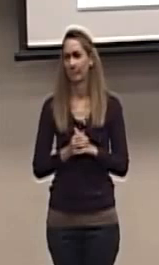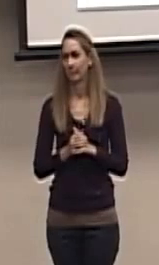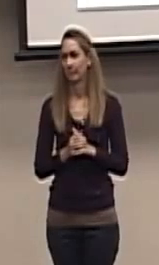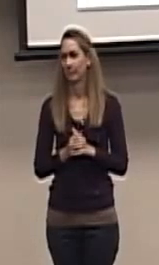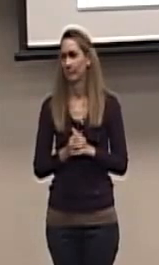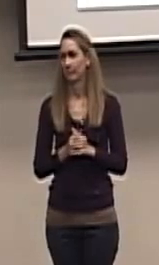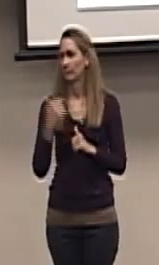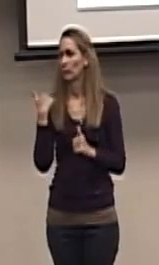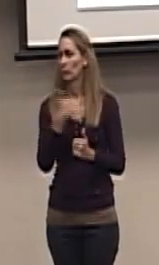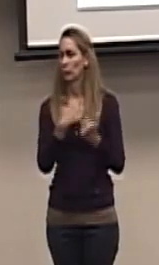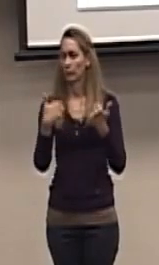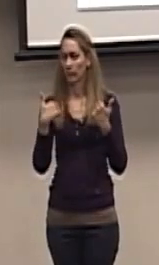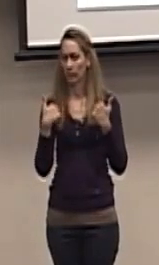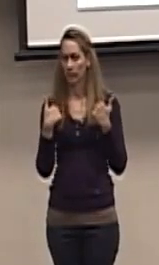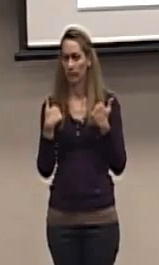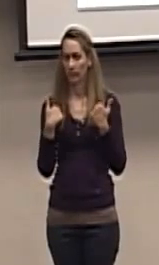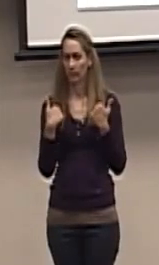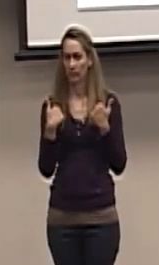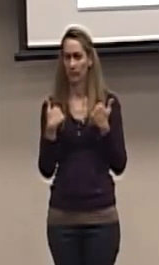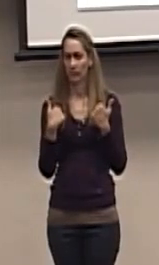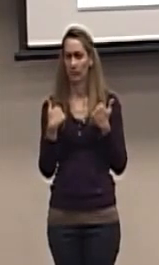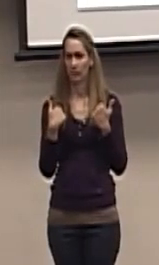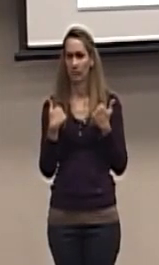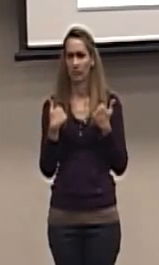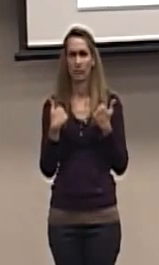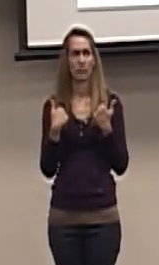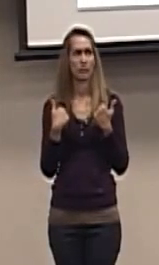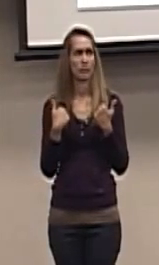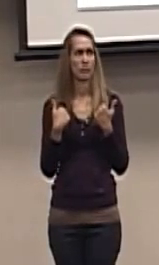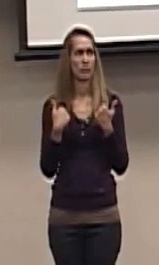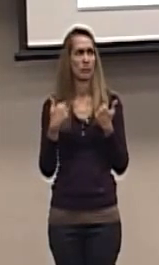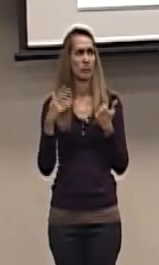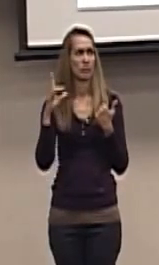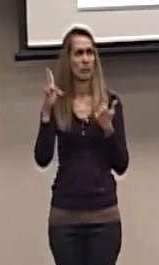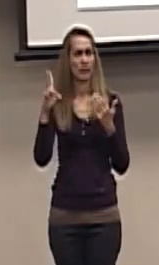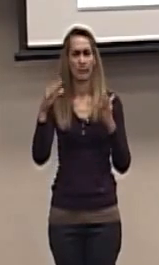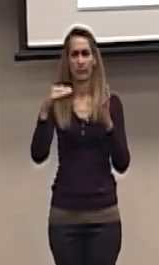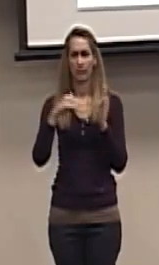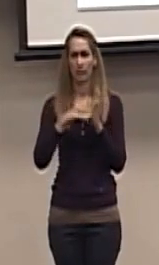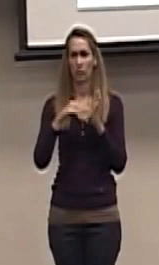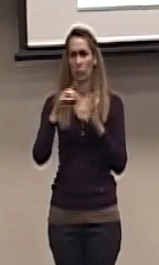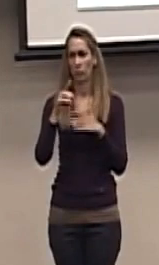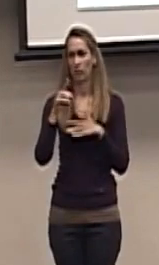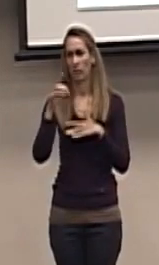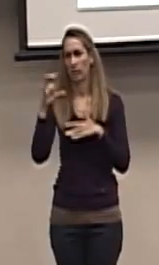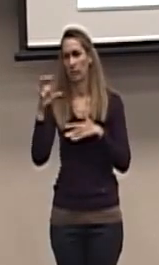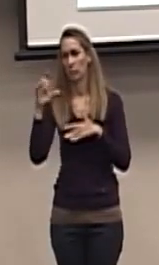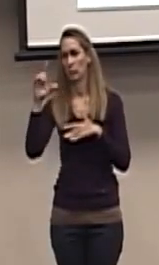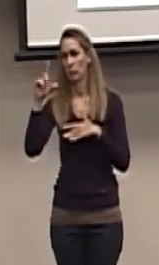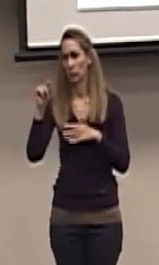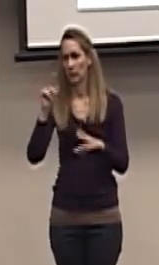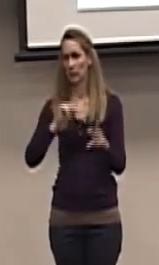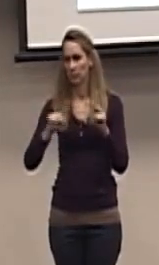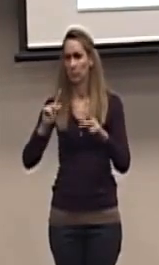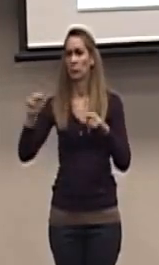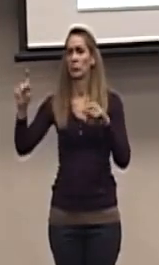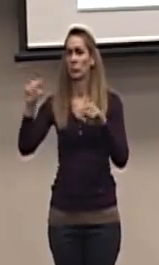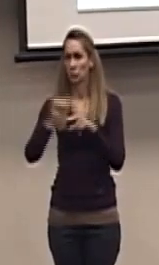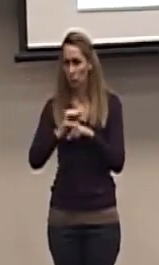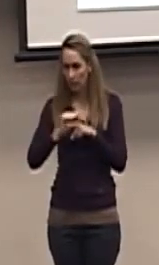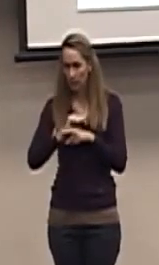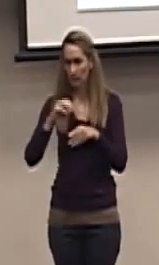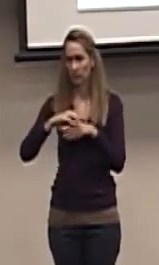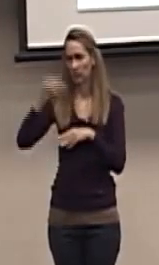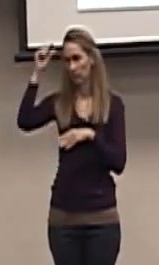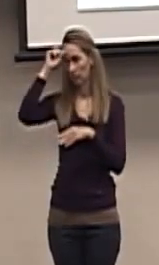have about 1,120 people who have been trained by Ghana Bible College